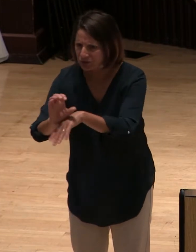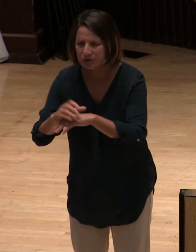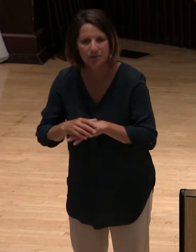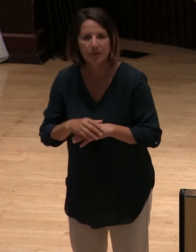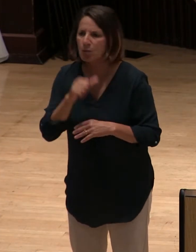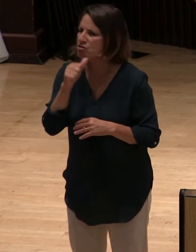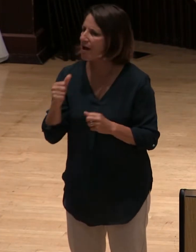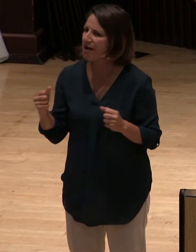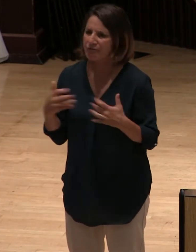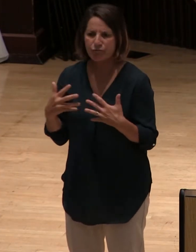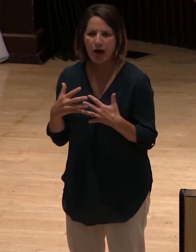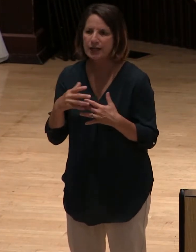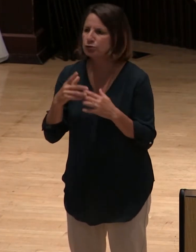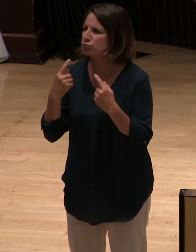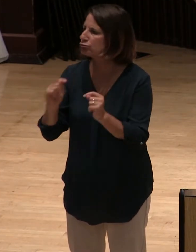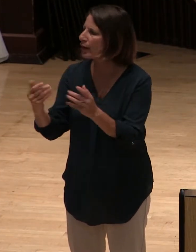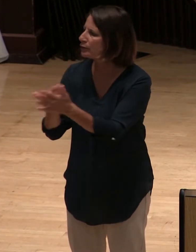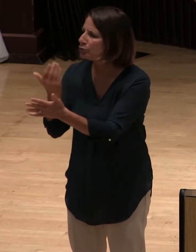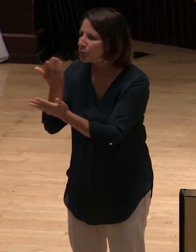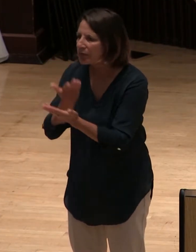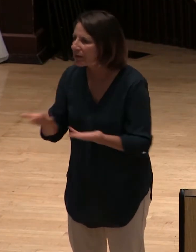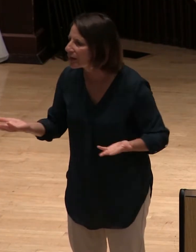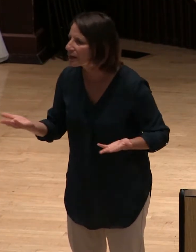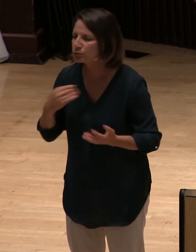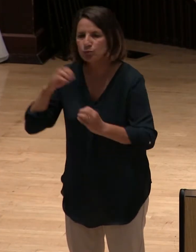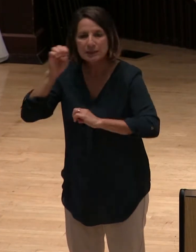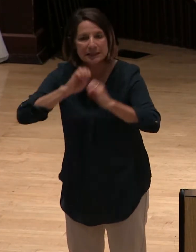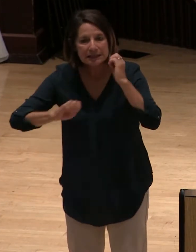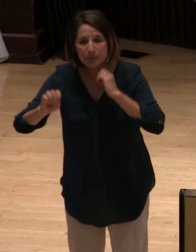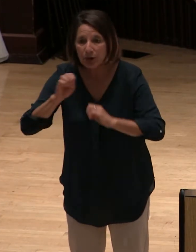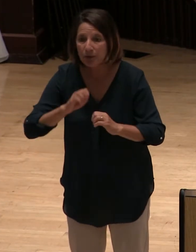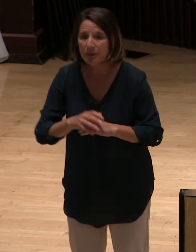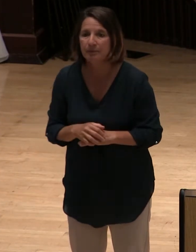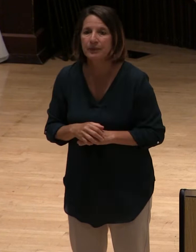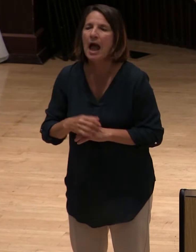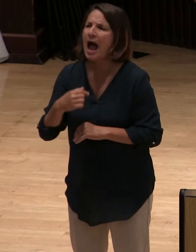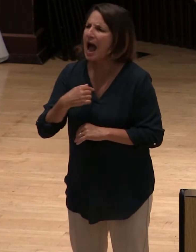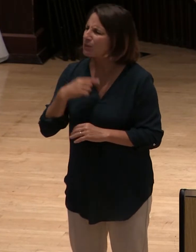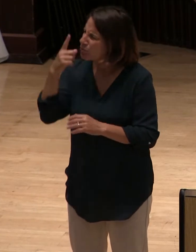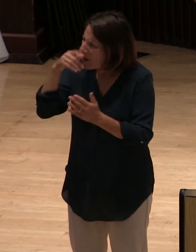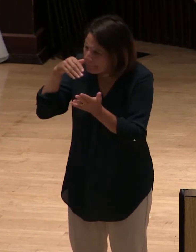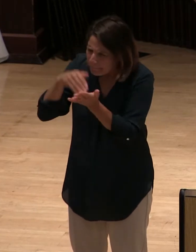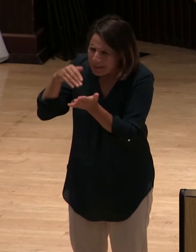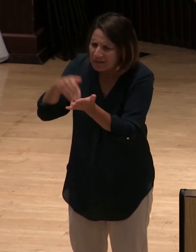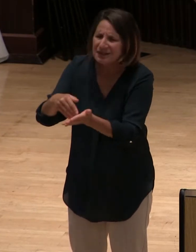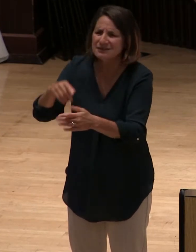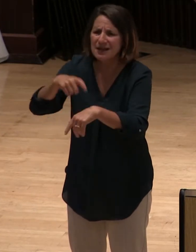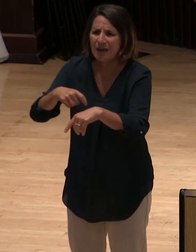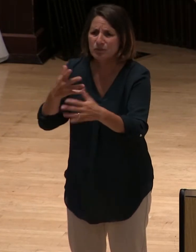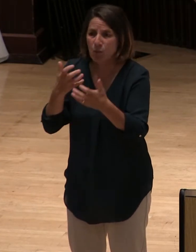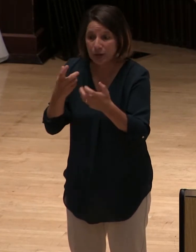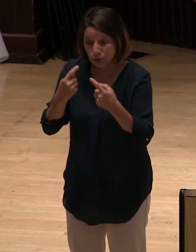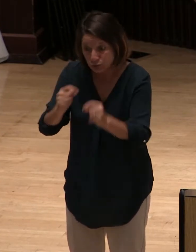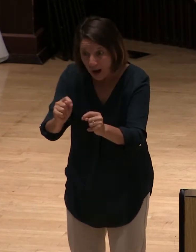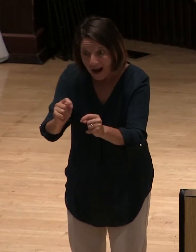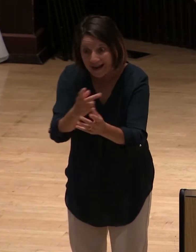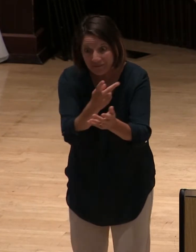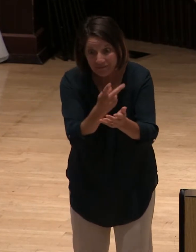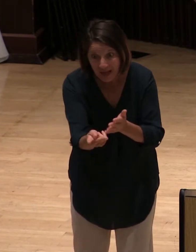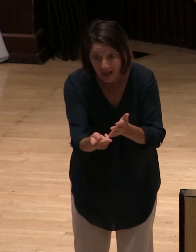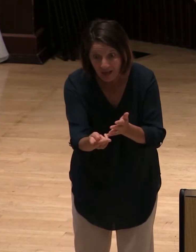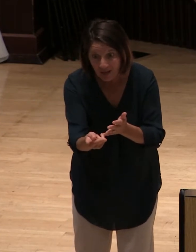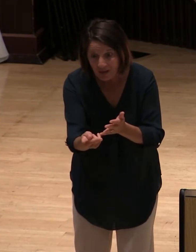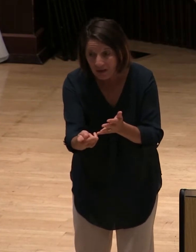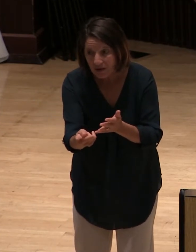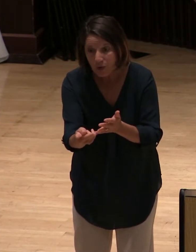new things, to experiment. I would a million times rather try and fail than never try at